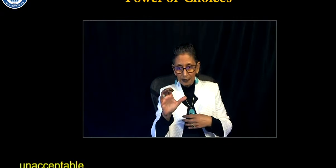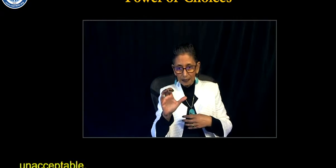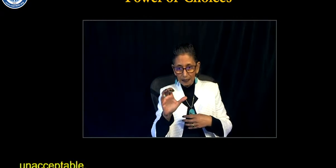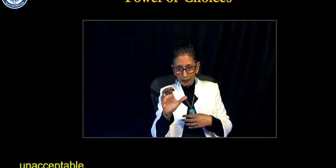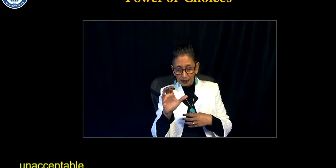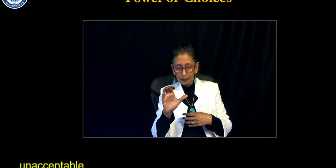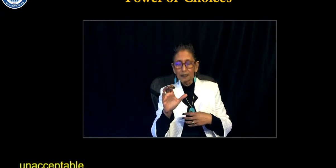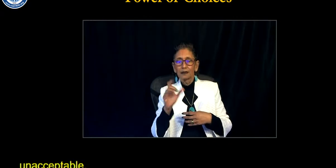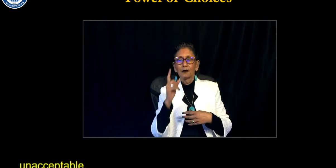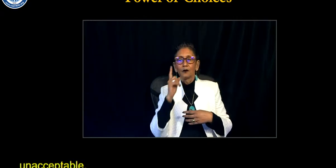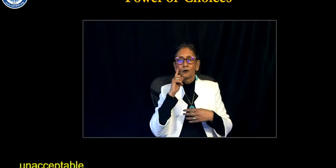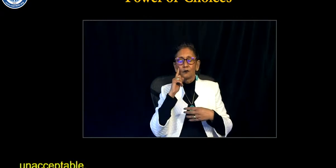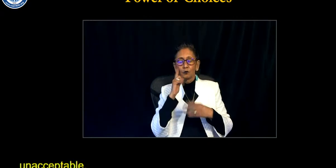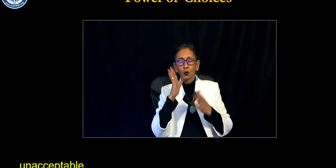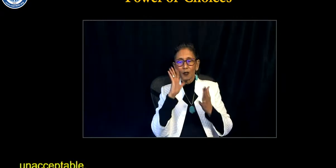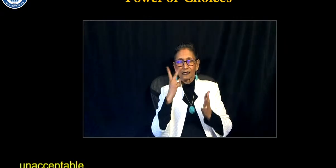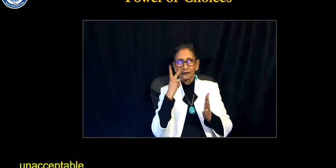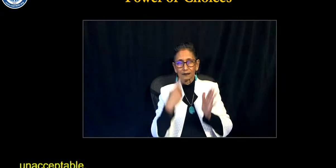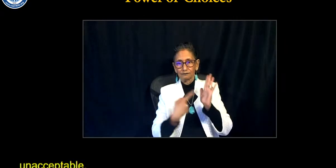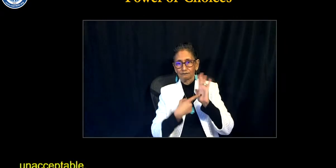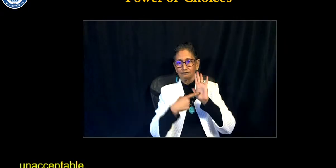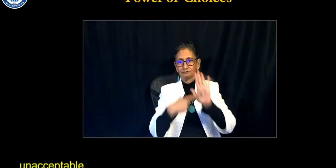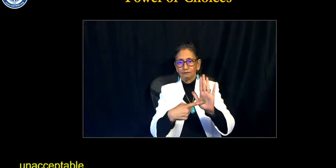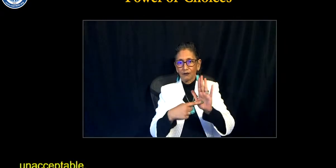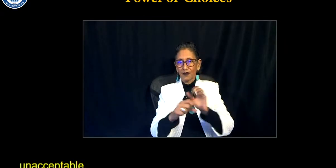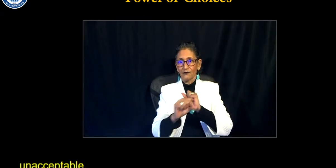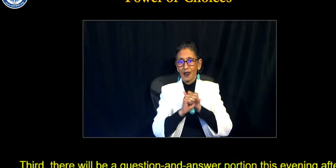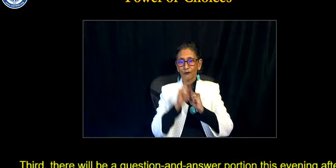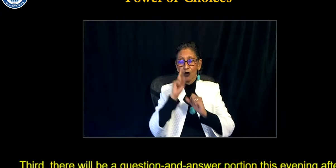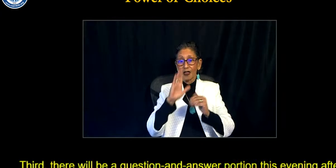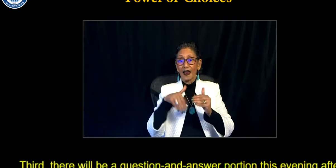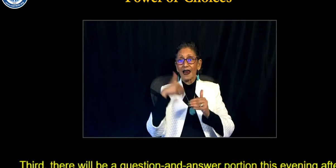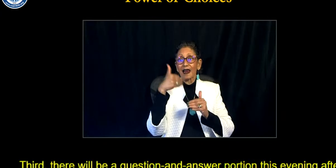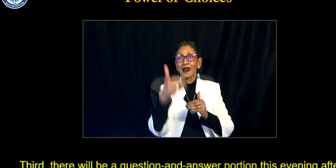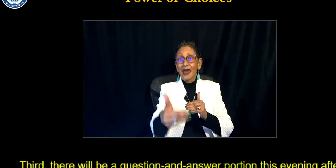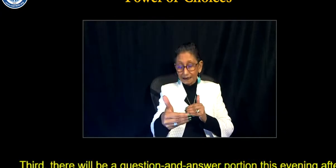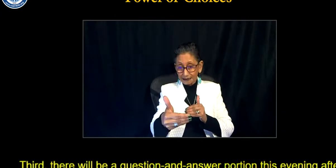will take a break for a couple seconds.